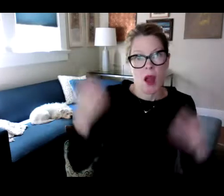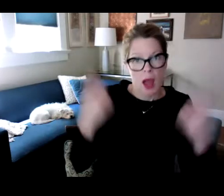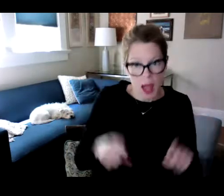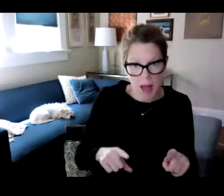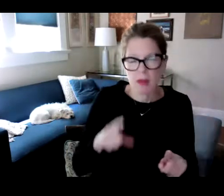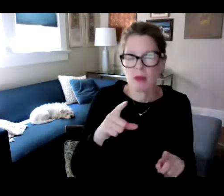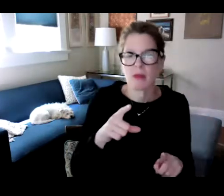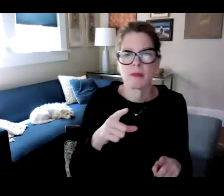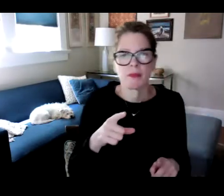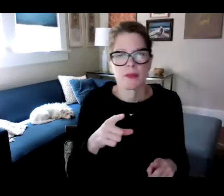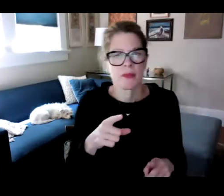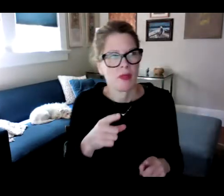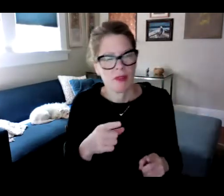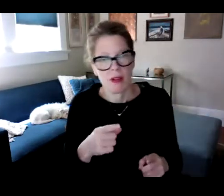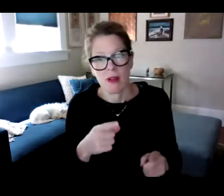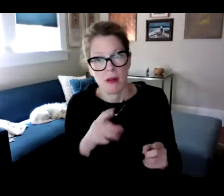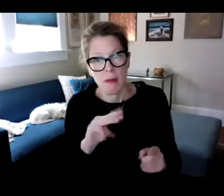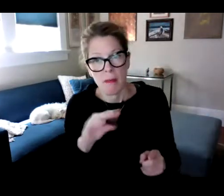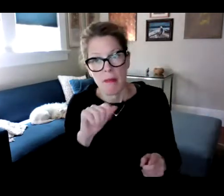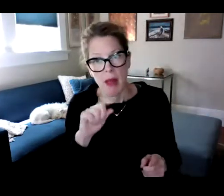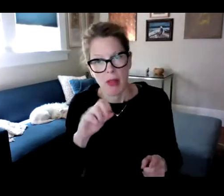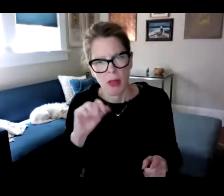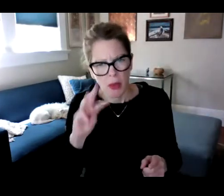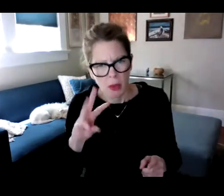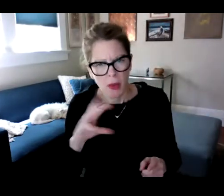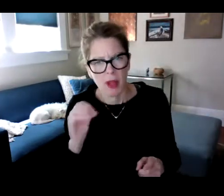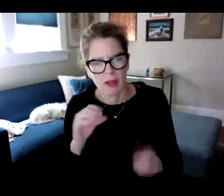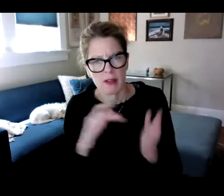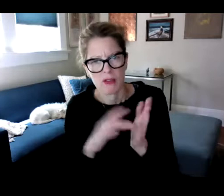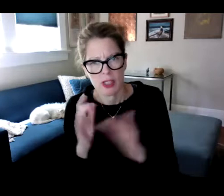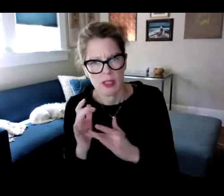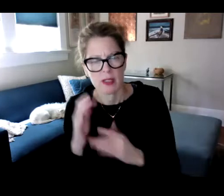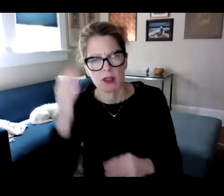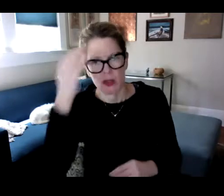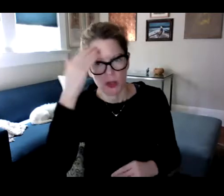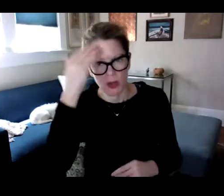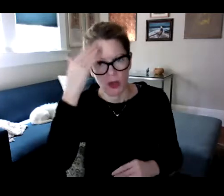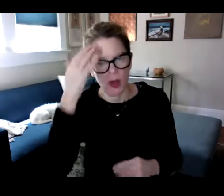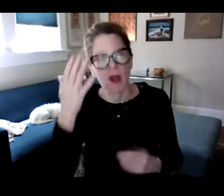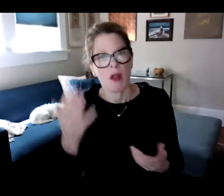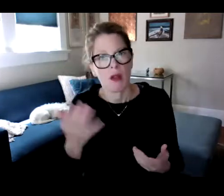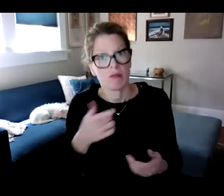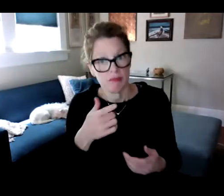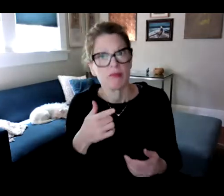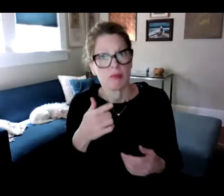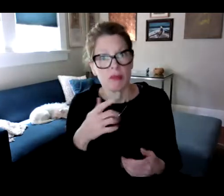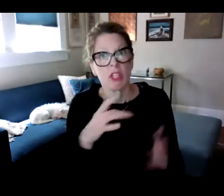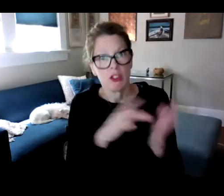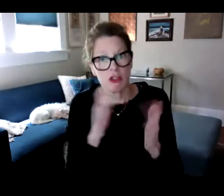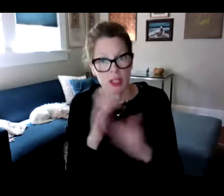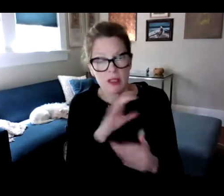mercy, not sacrifice. For I have come to call not the righteous, but